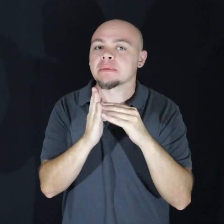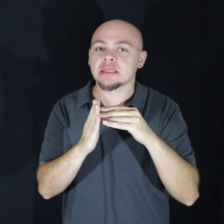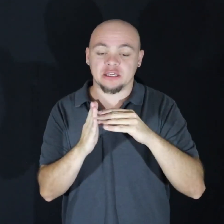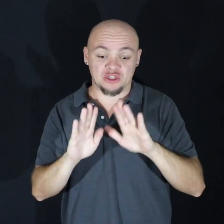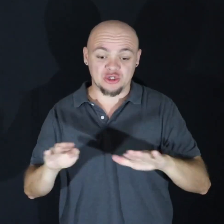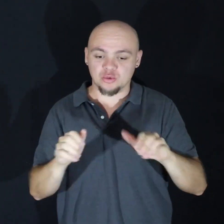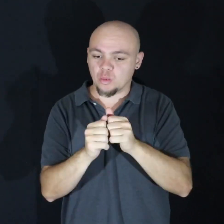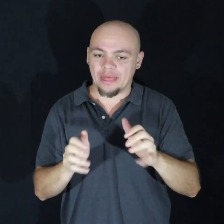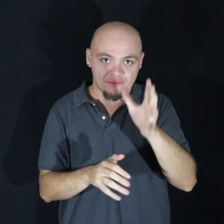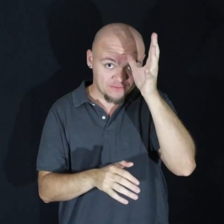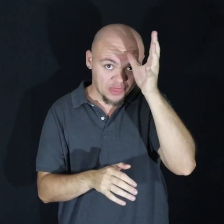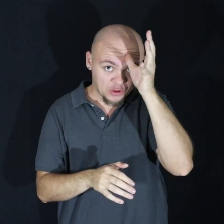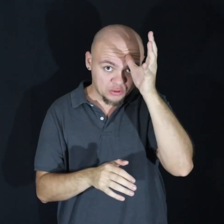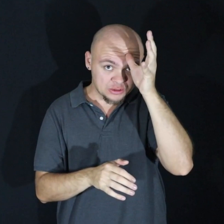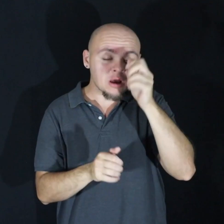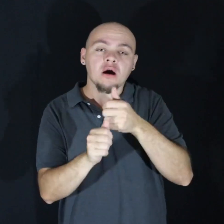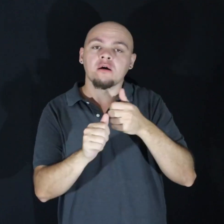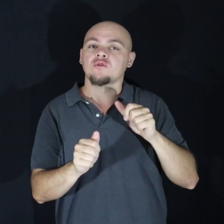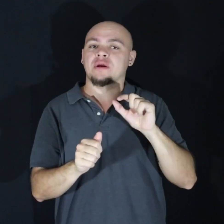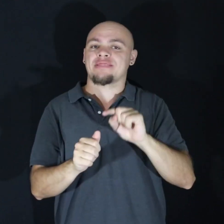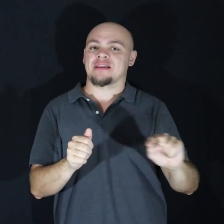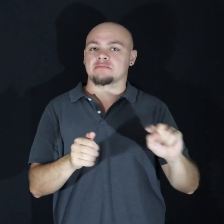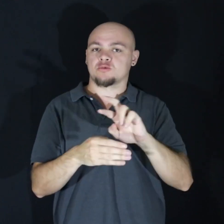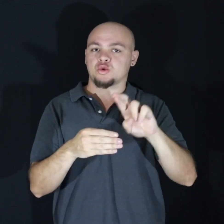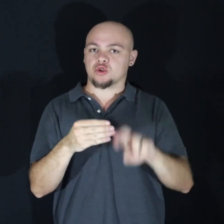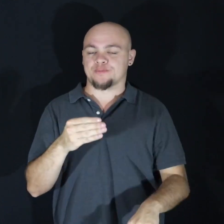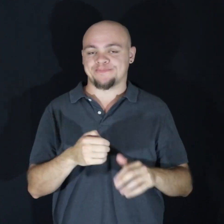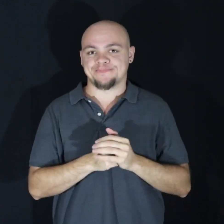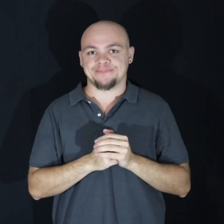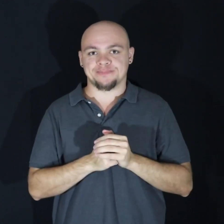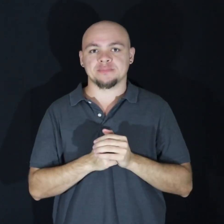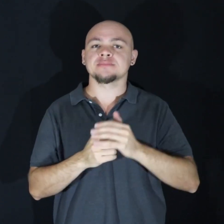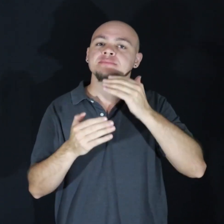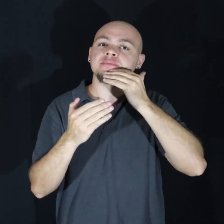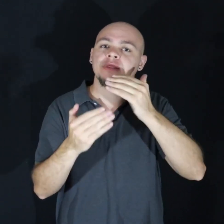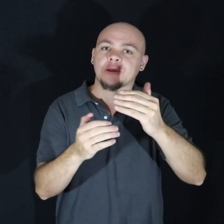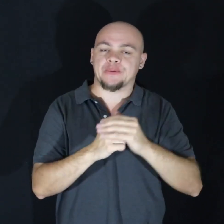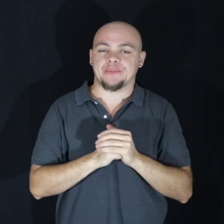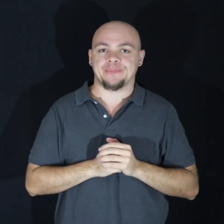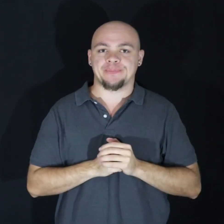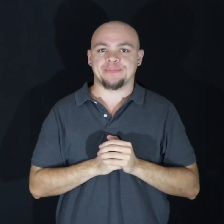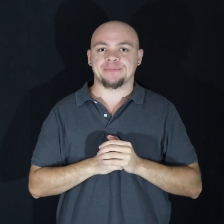fatherless children avoid these fates. Thank you.